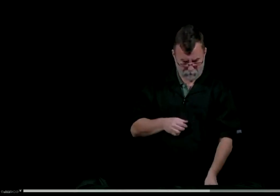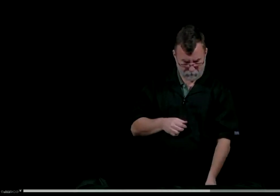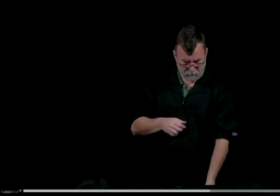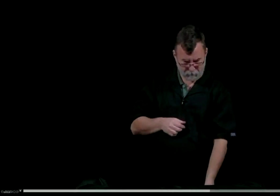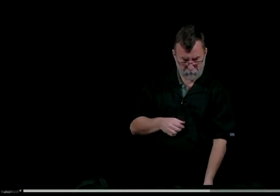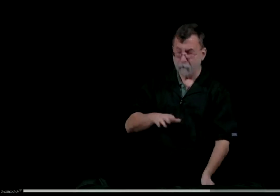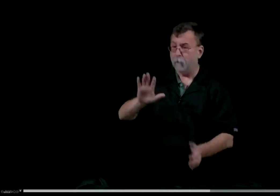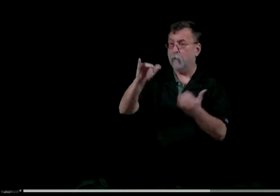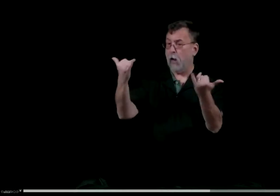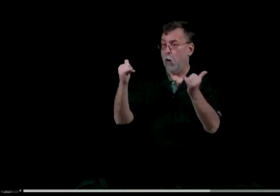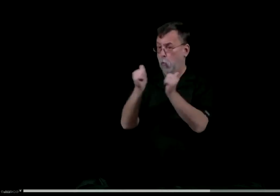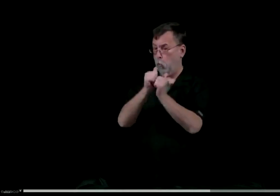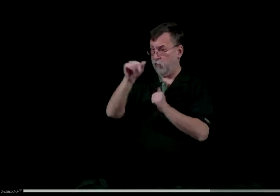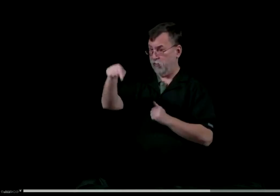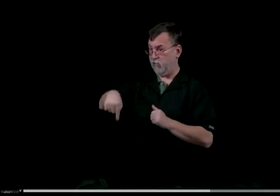For what? For eternal life.